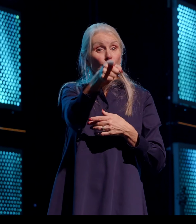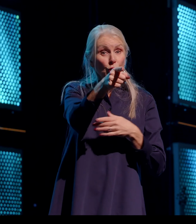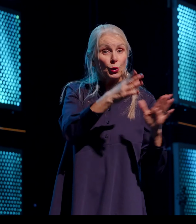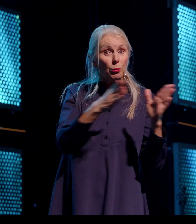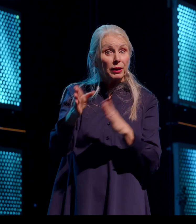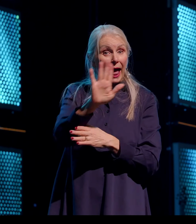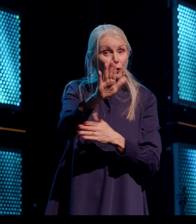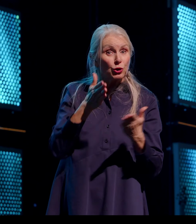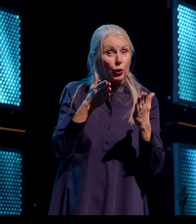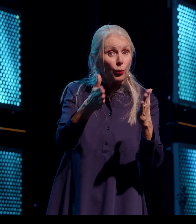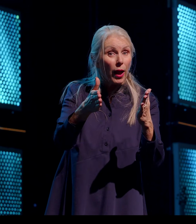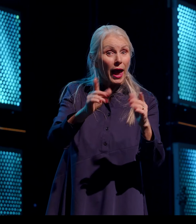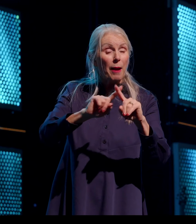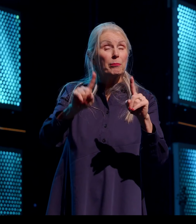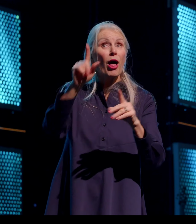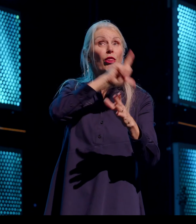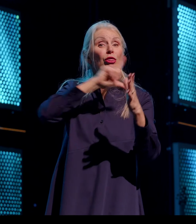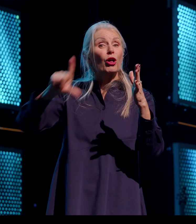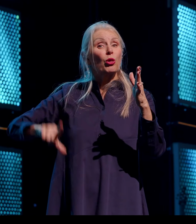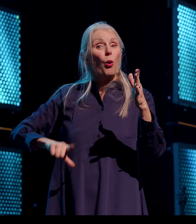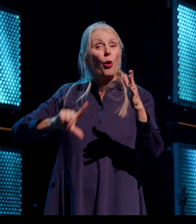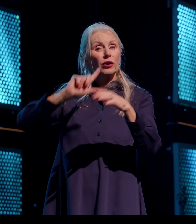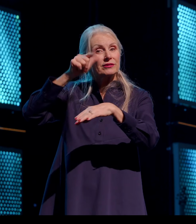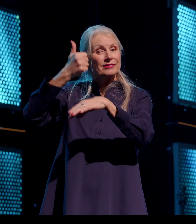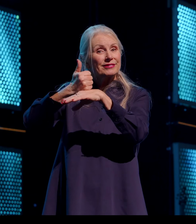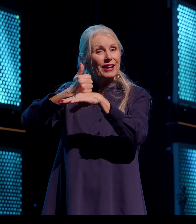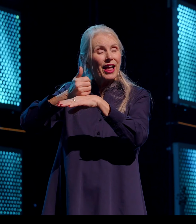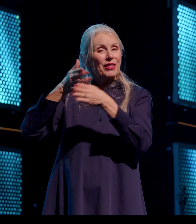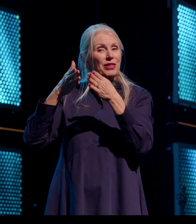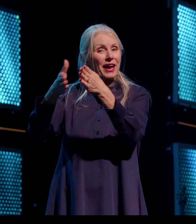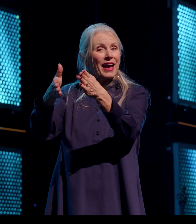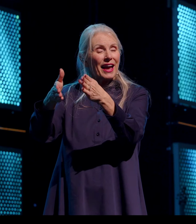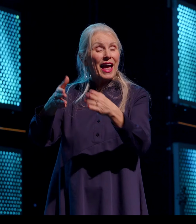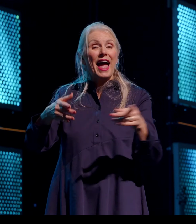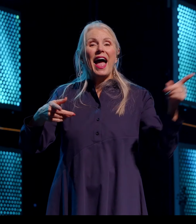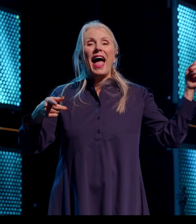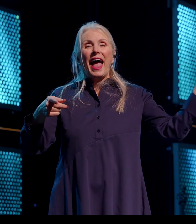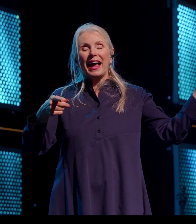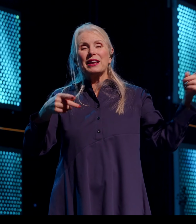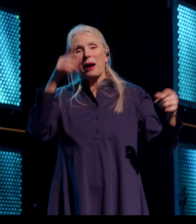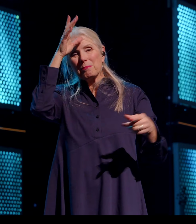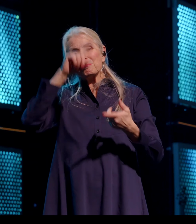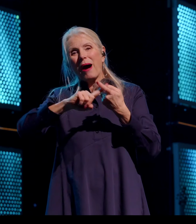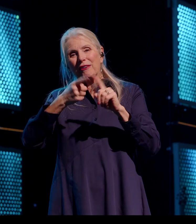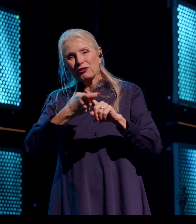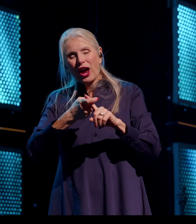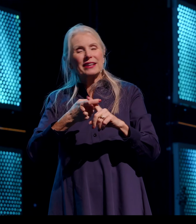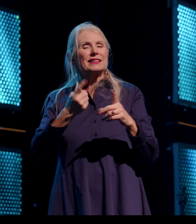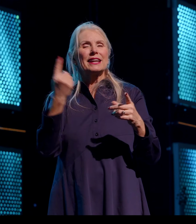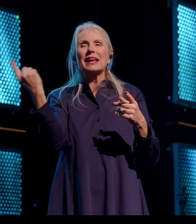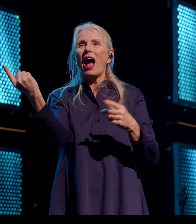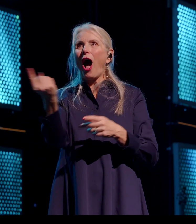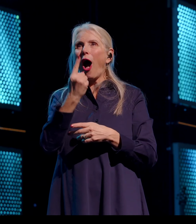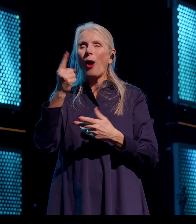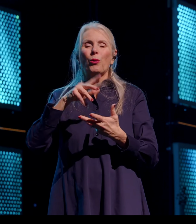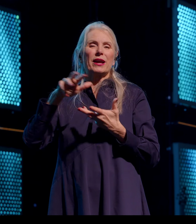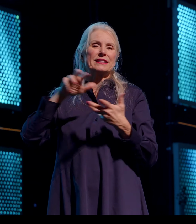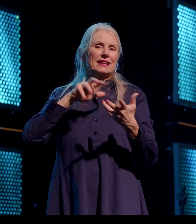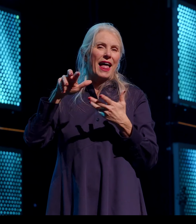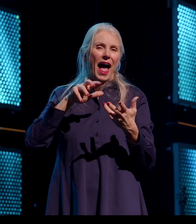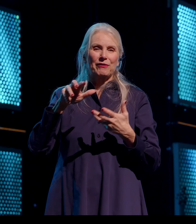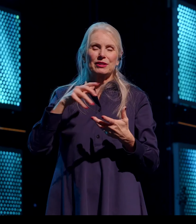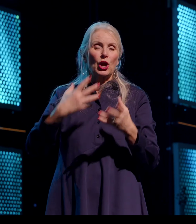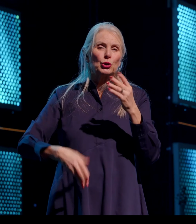way, but the Lord establishes his steps. My buddy in the back, Kyle, jokes and says, you put that verse in there at least once a sermon. Usually